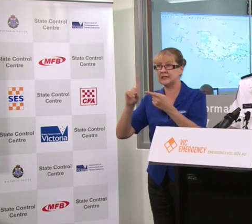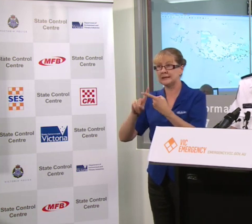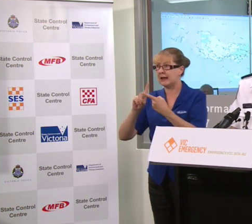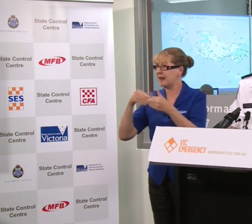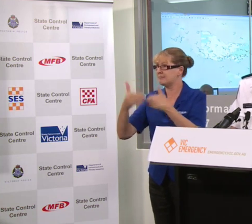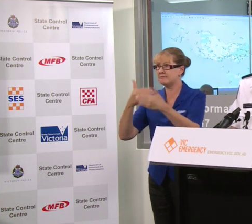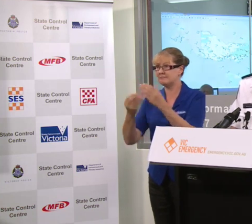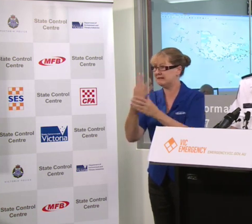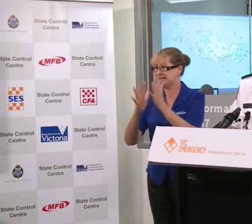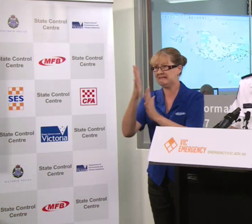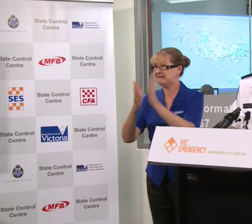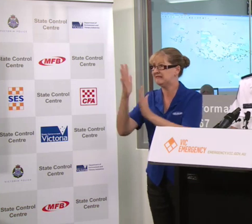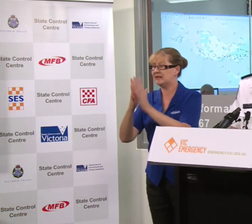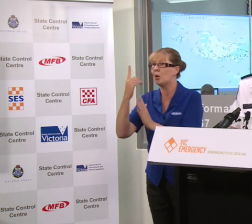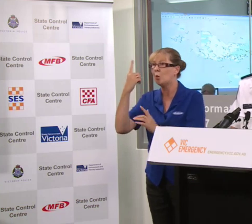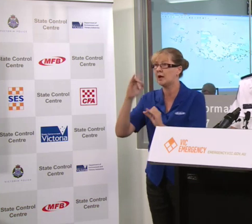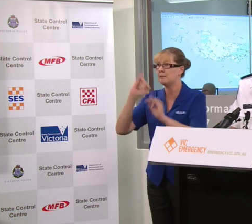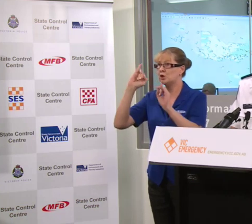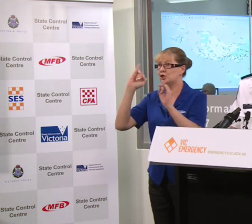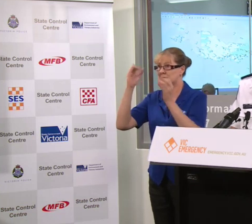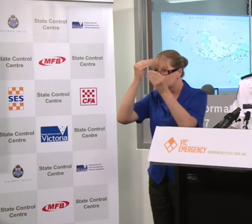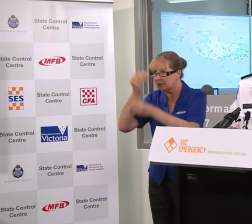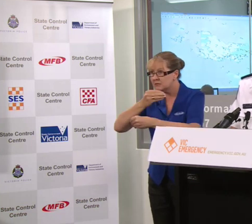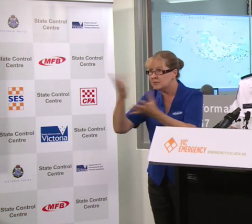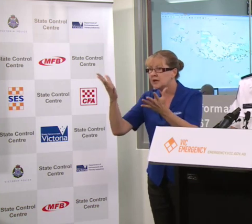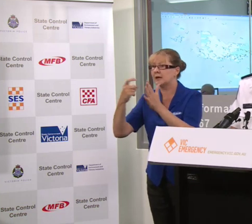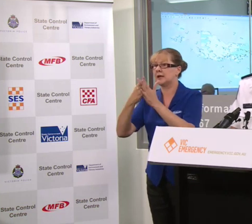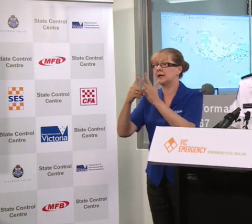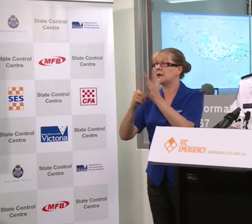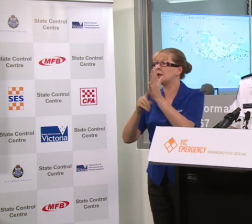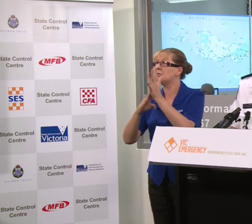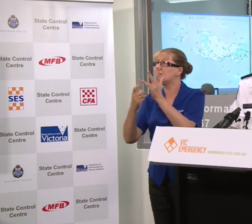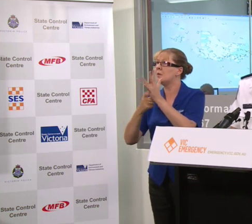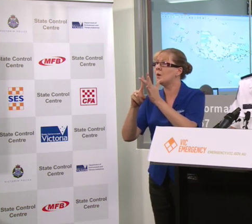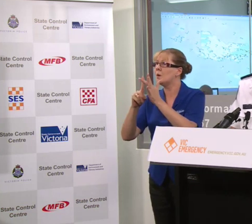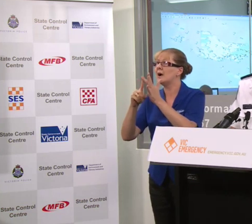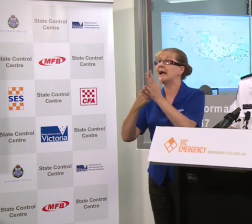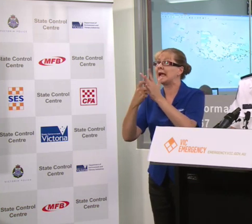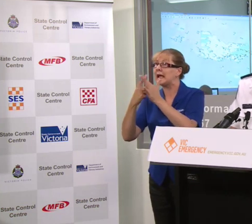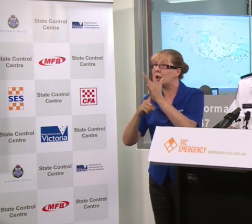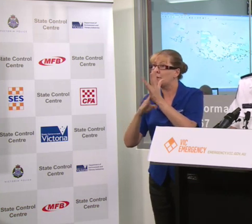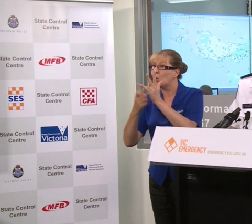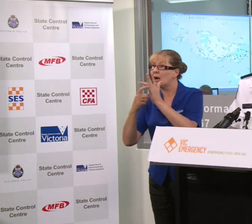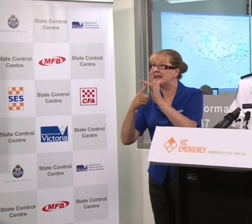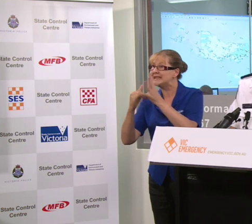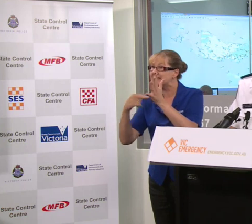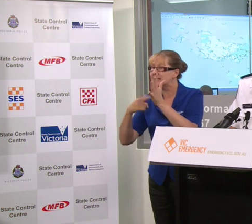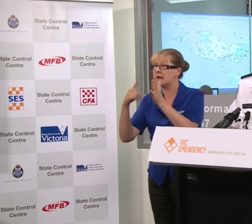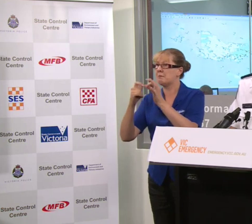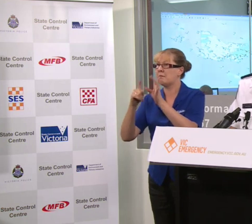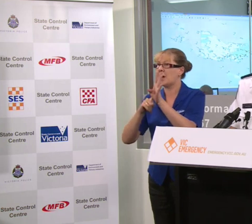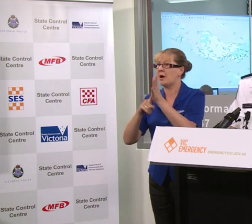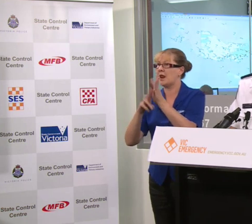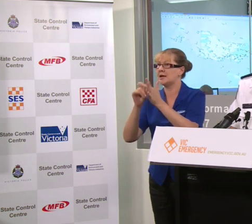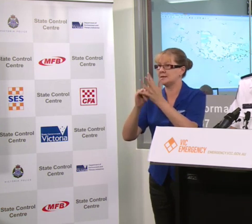one emergency warning current for it, which is for the Kilmore East and Bylands area. On that,